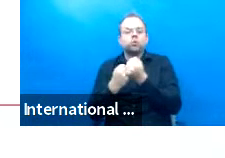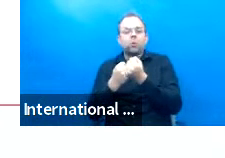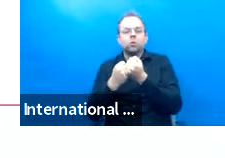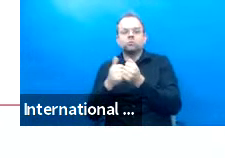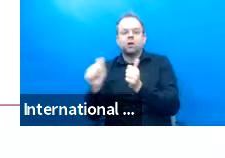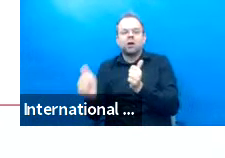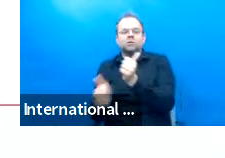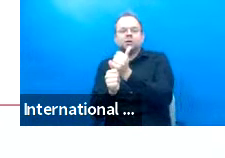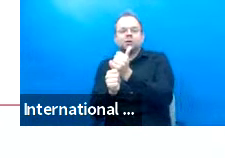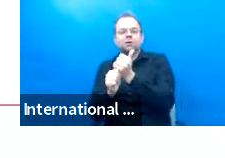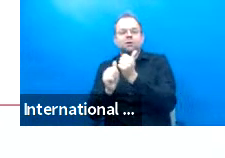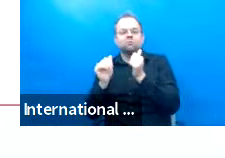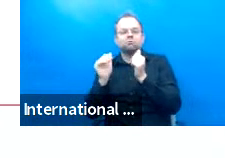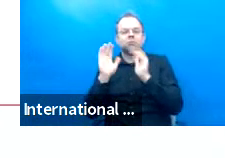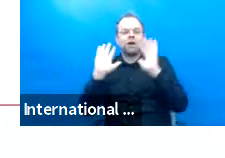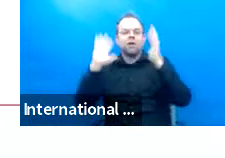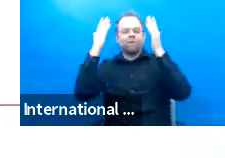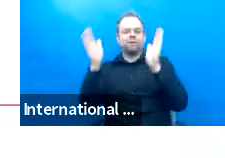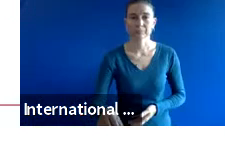Yes.